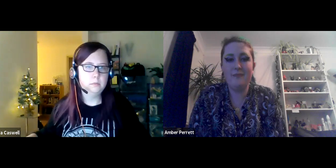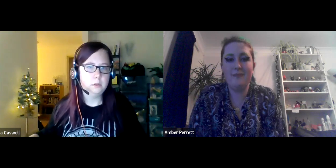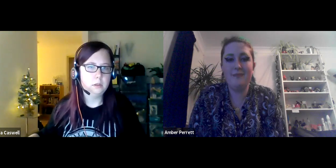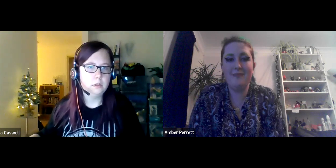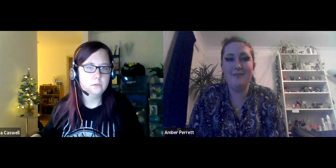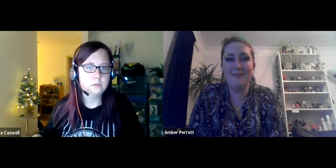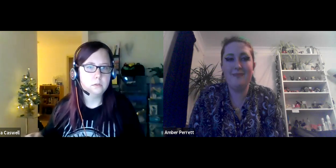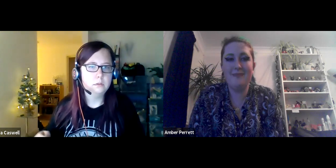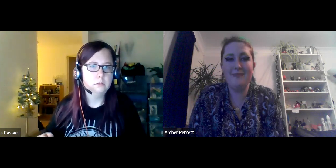Okay, so